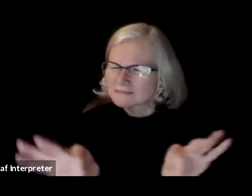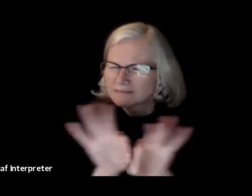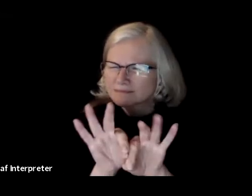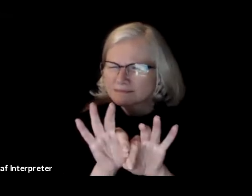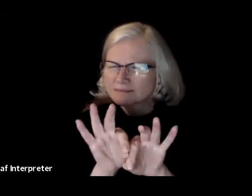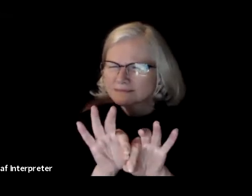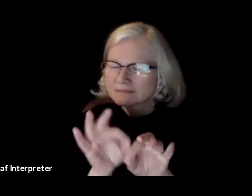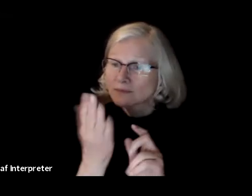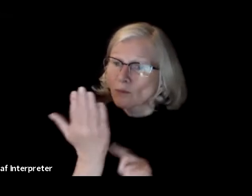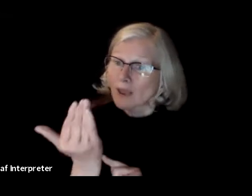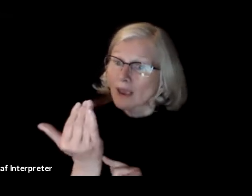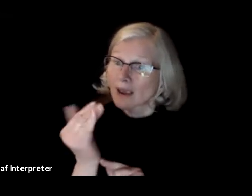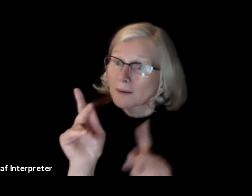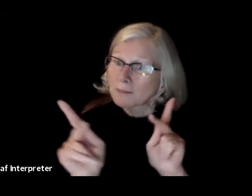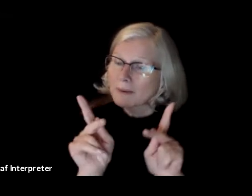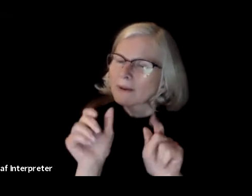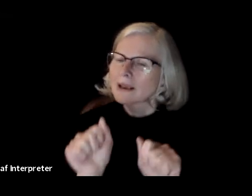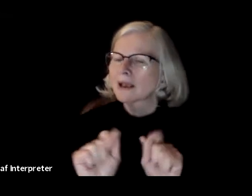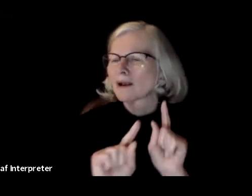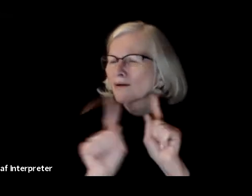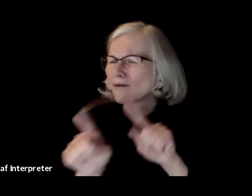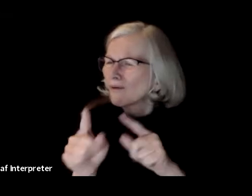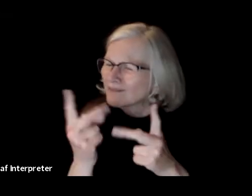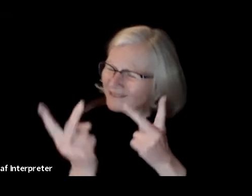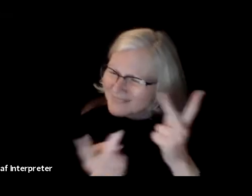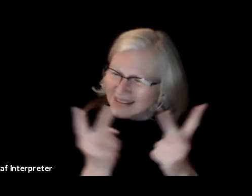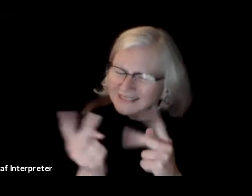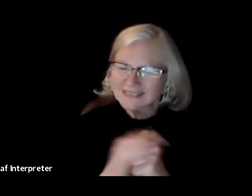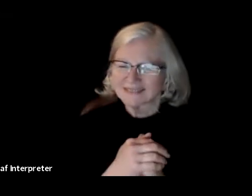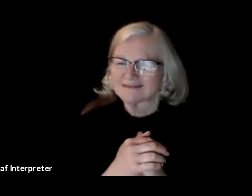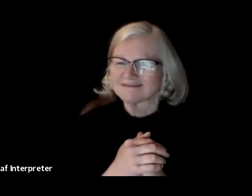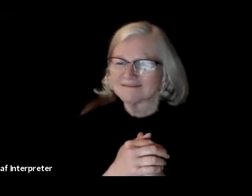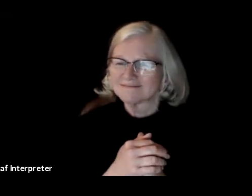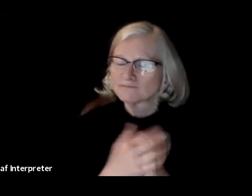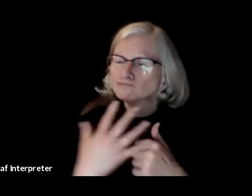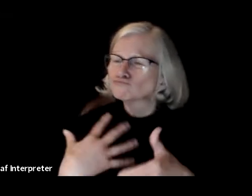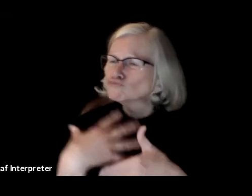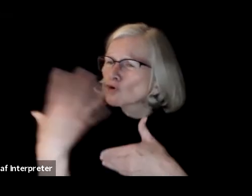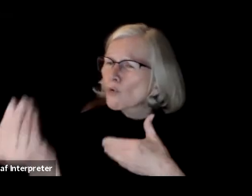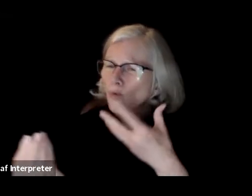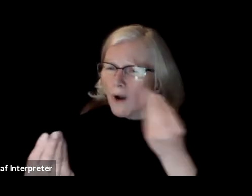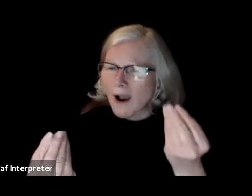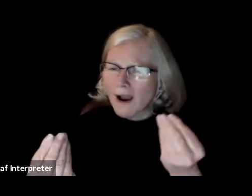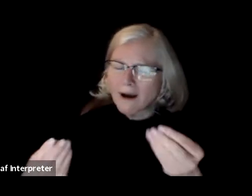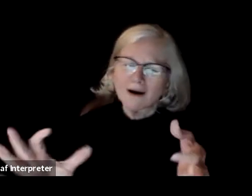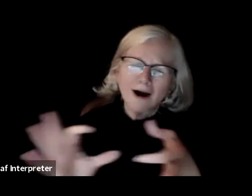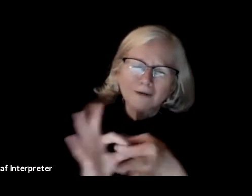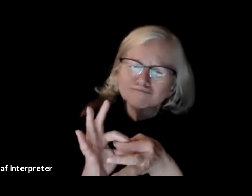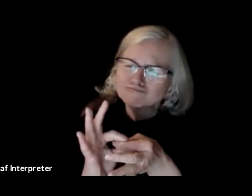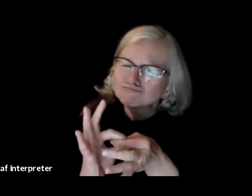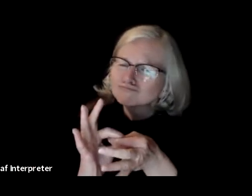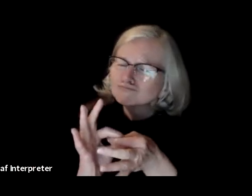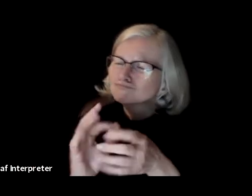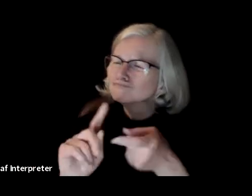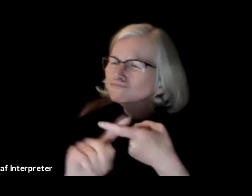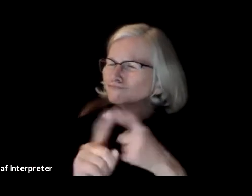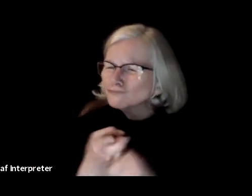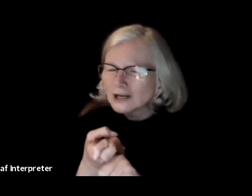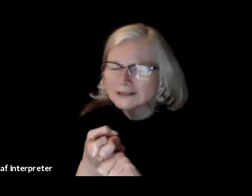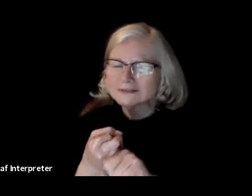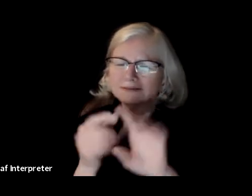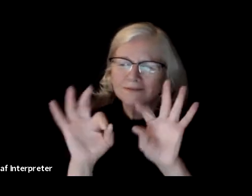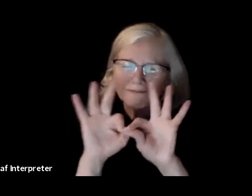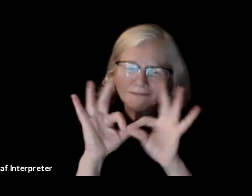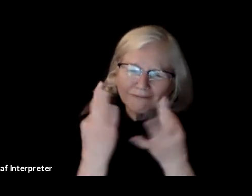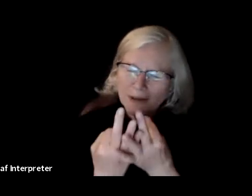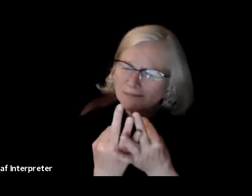visitation, more non-medical outings, and social connection with their family and friends. But in addition to the vaccine, I